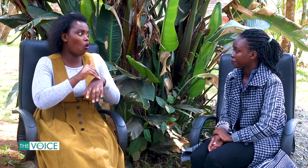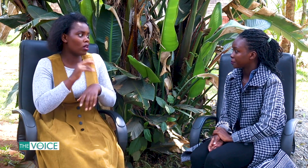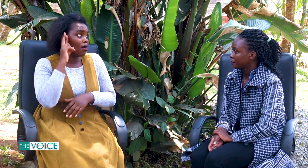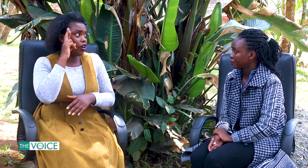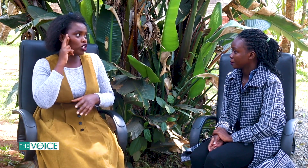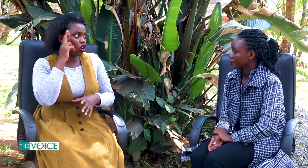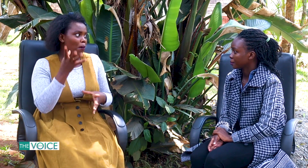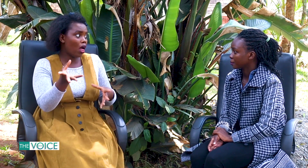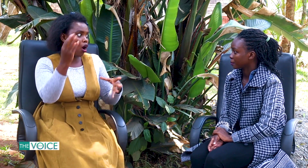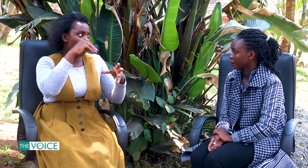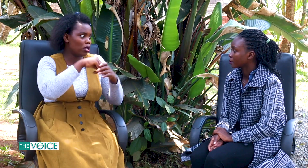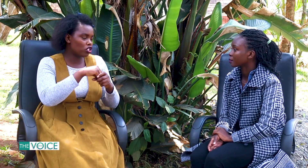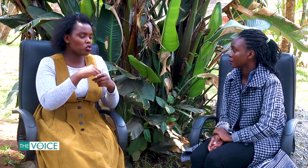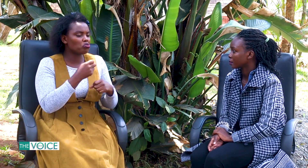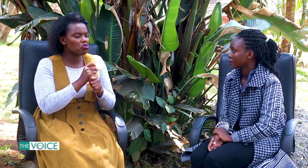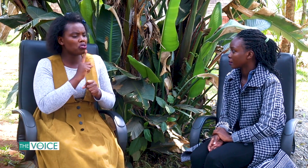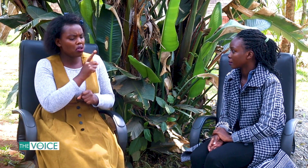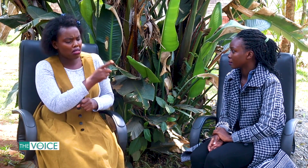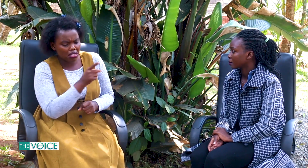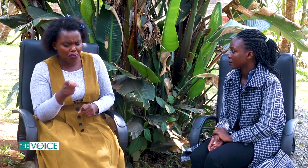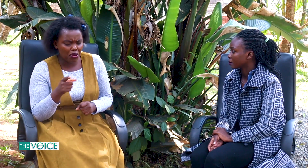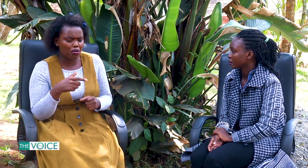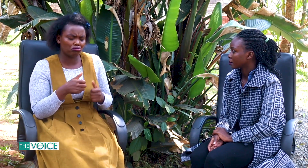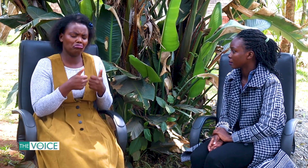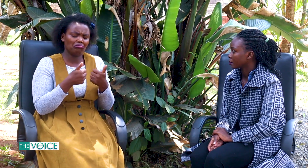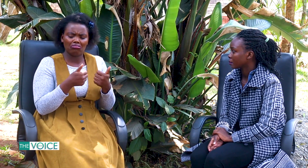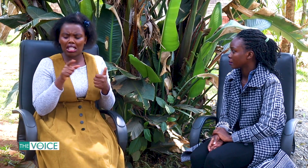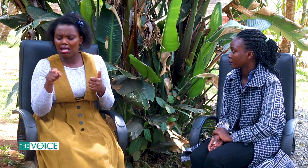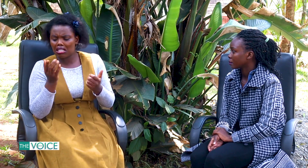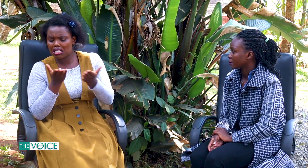and you have also been working on reasonable accommodation